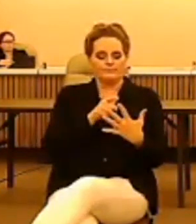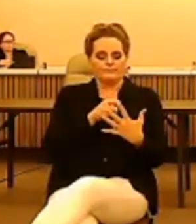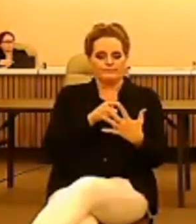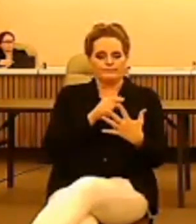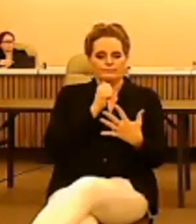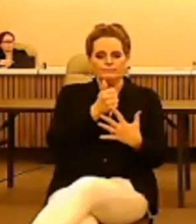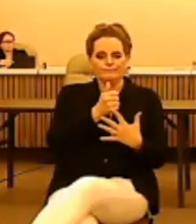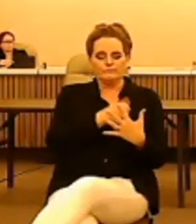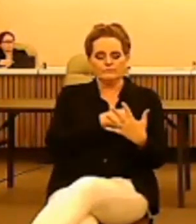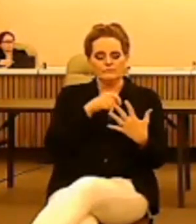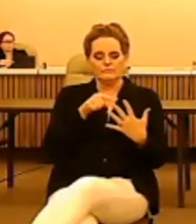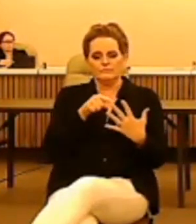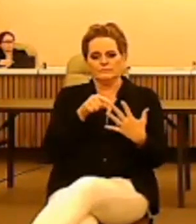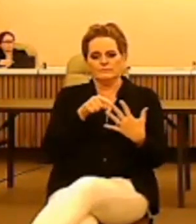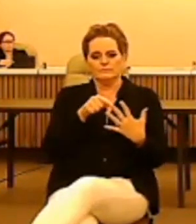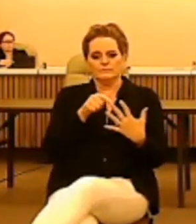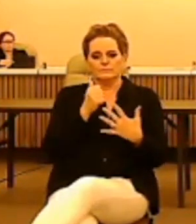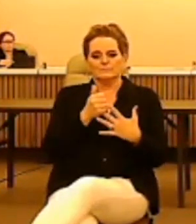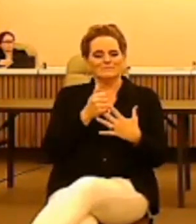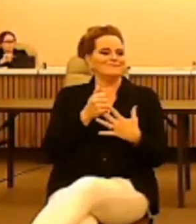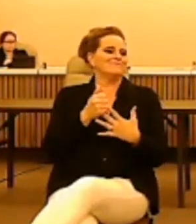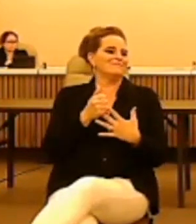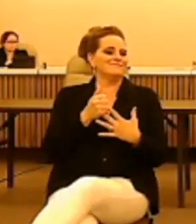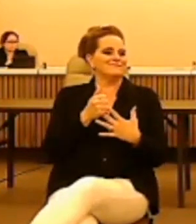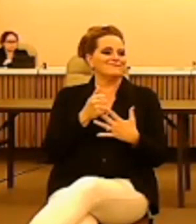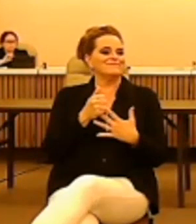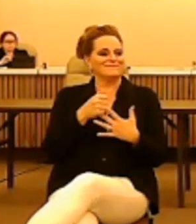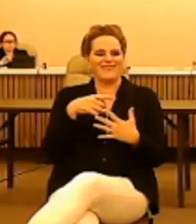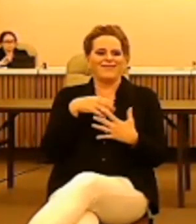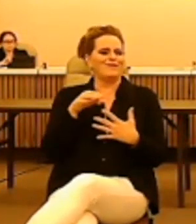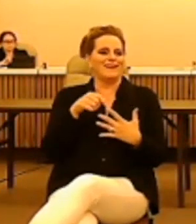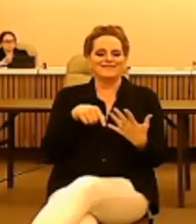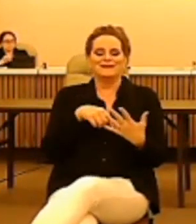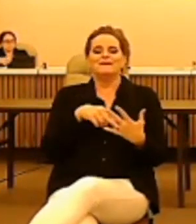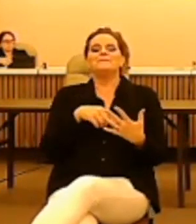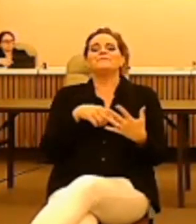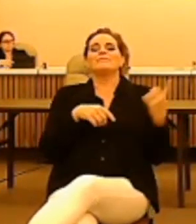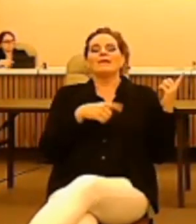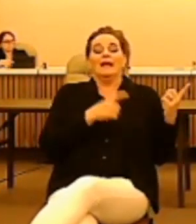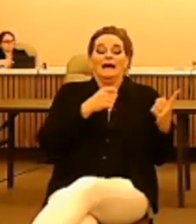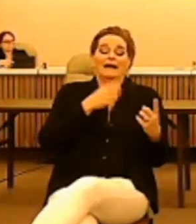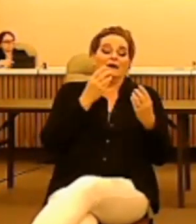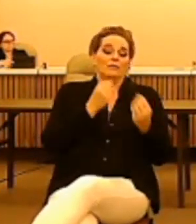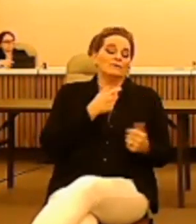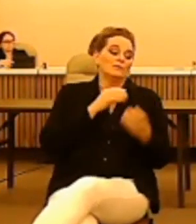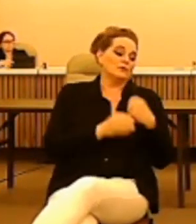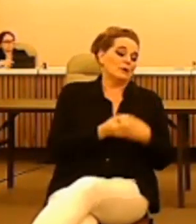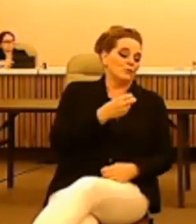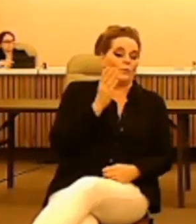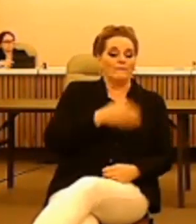Belanca, Aye. Supervisor Schultz. Aye. Mr. Supervisor and fellow board members, I have resolution number